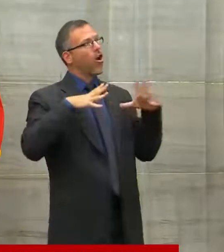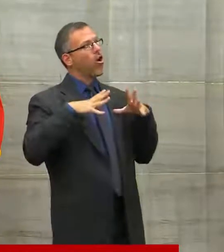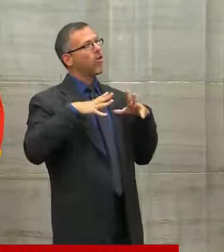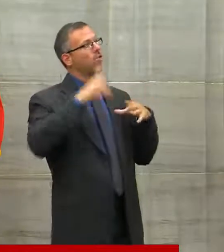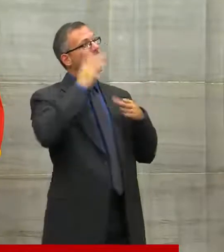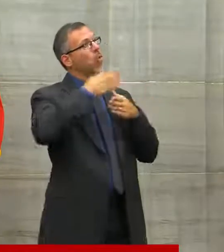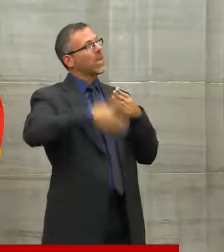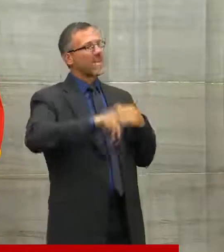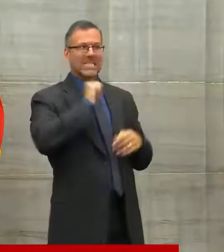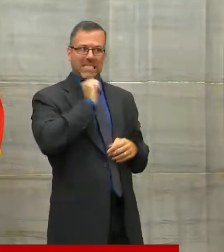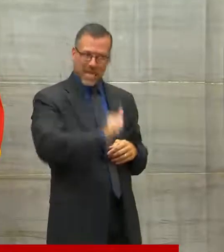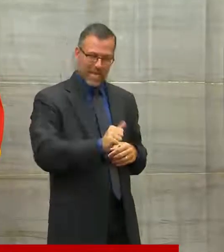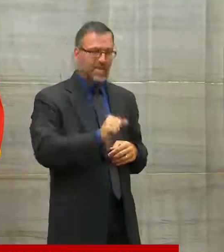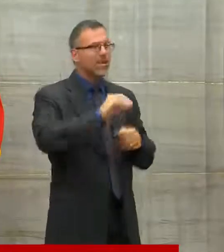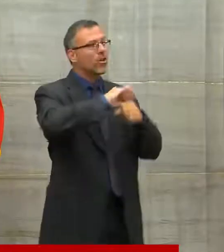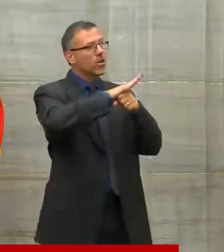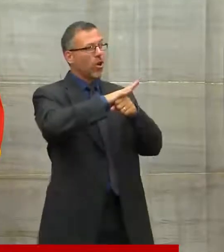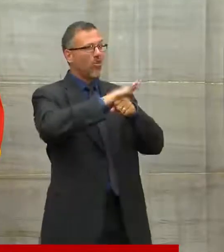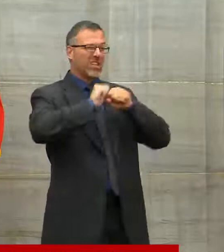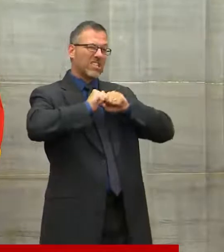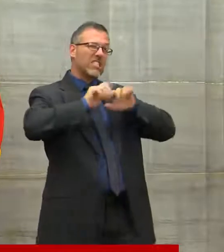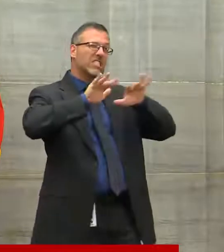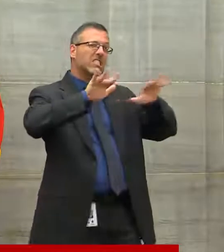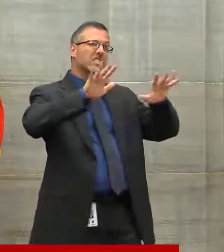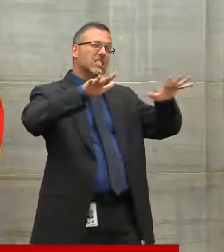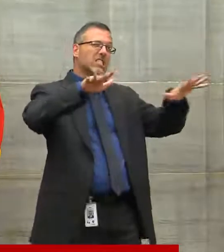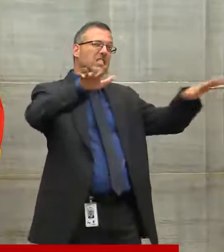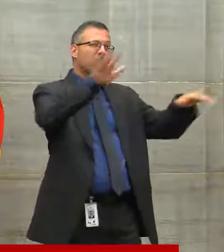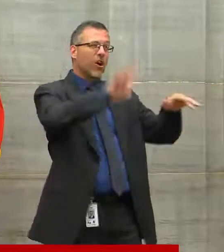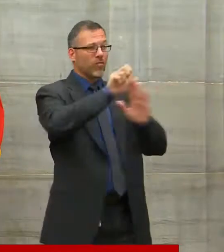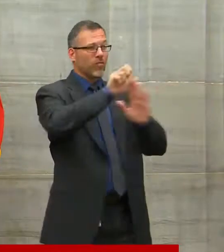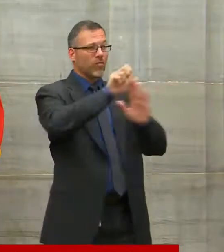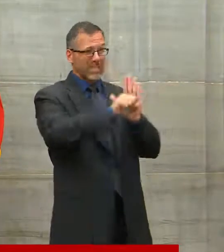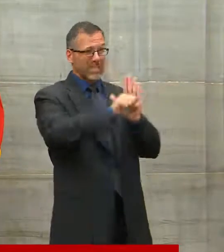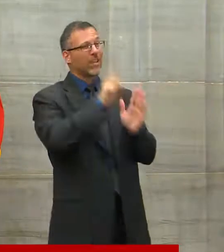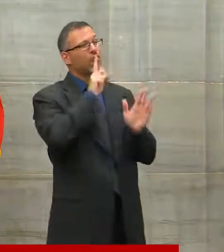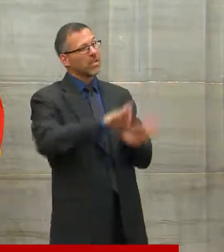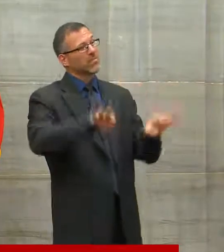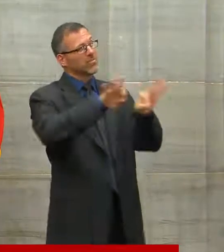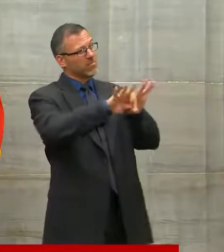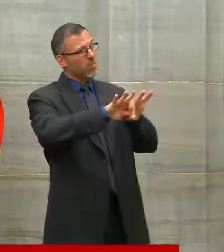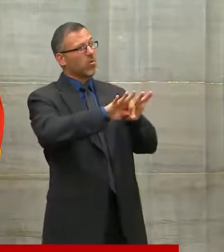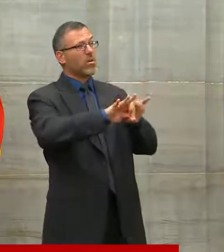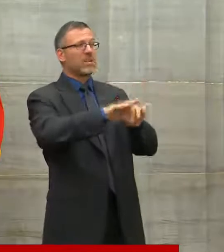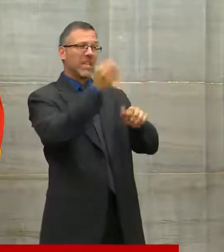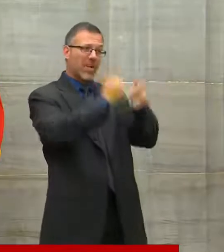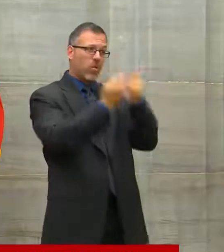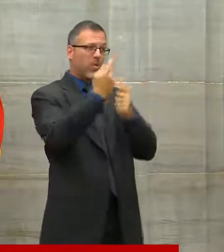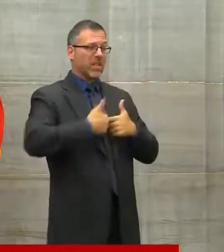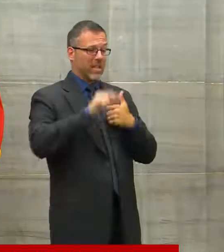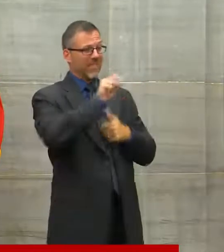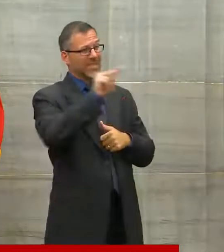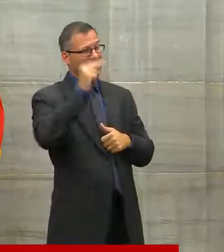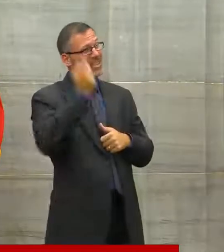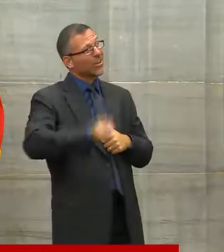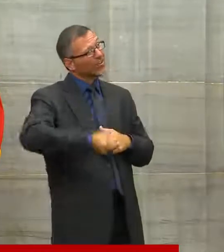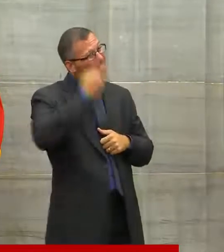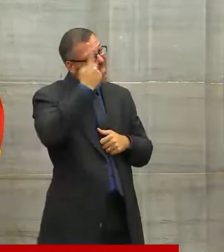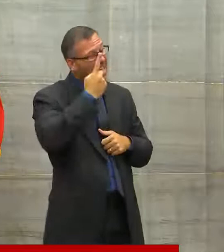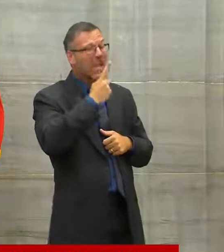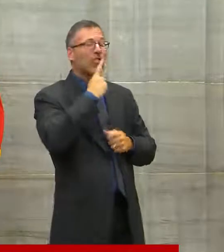It is moving through our state, and it is very important that our citizens understand that and they think about